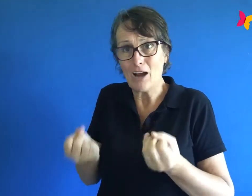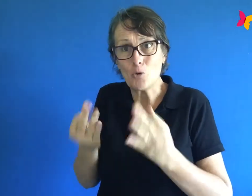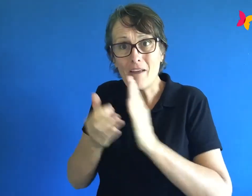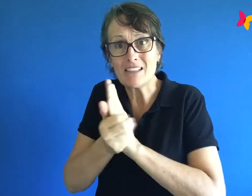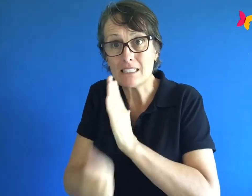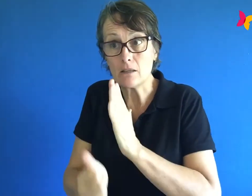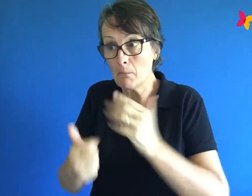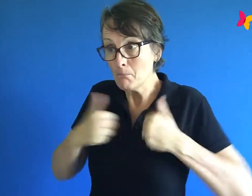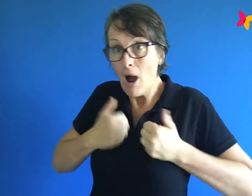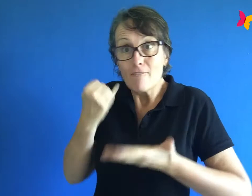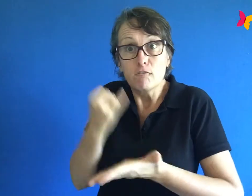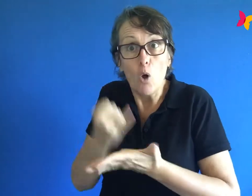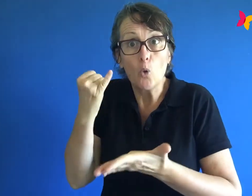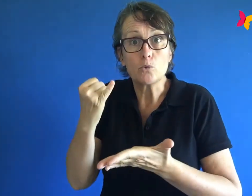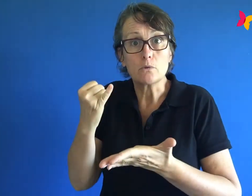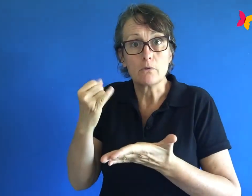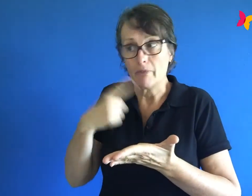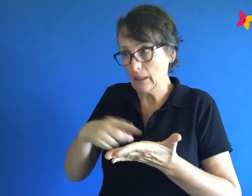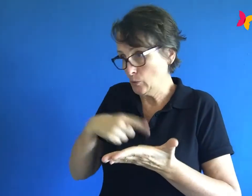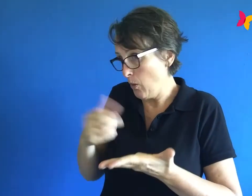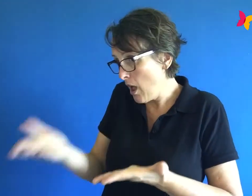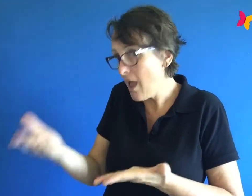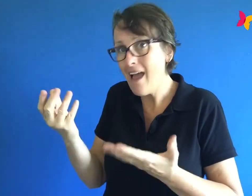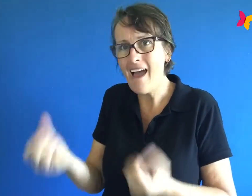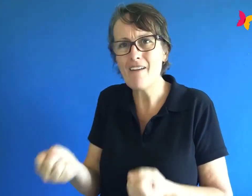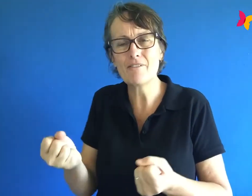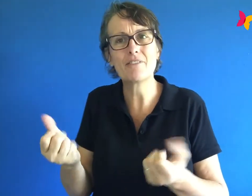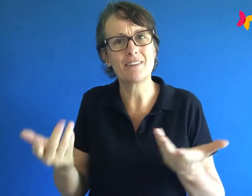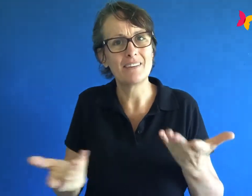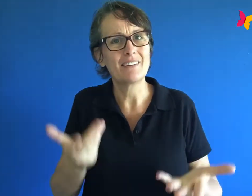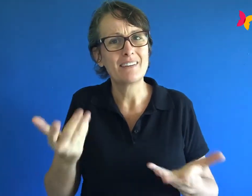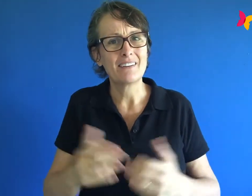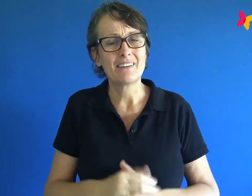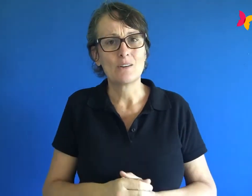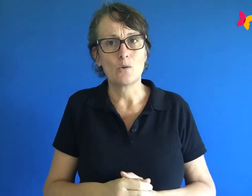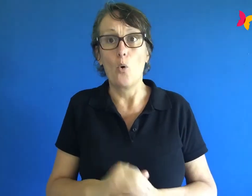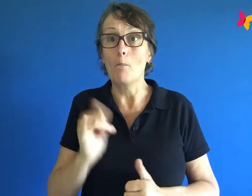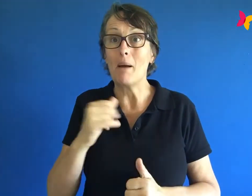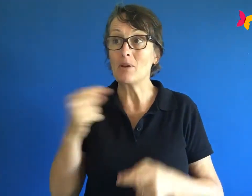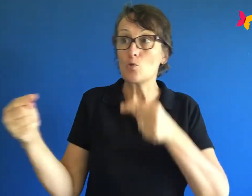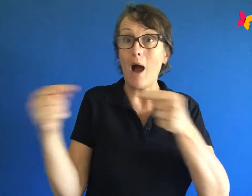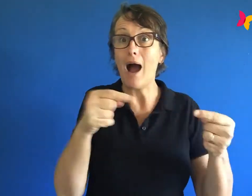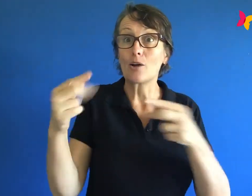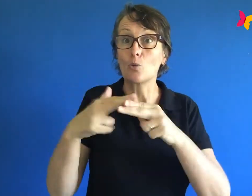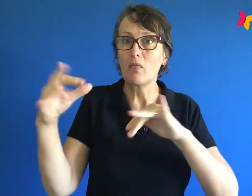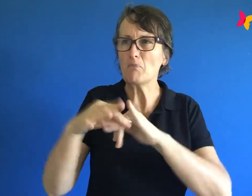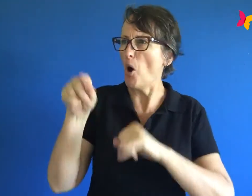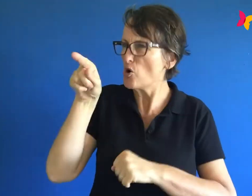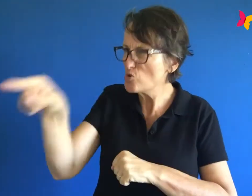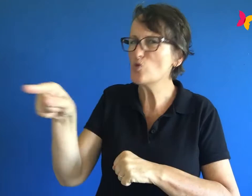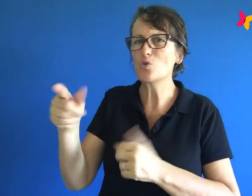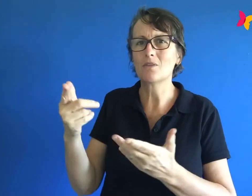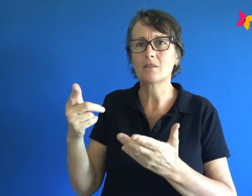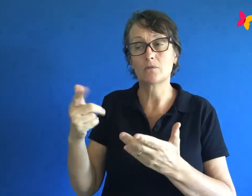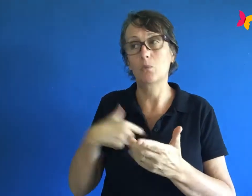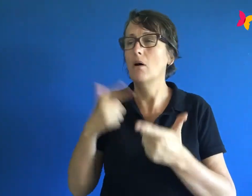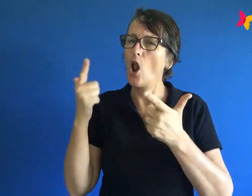do something that was really wrong? No, you did something that was really wrong. So there was a lot of bickering